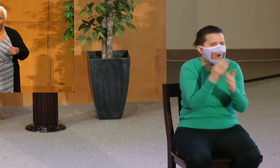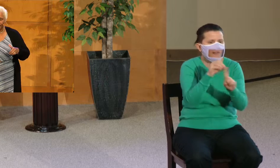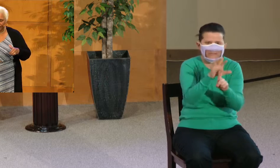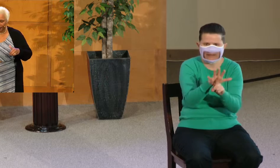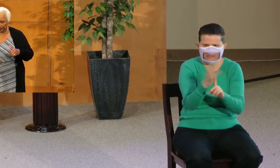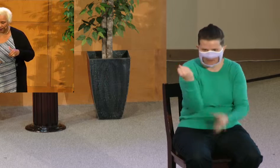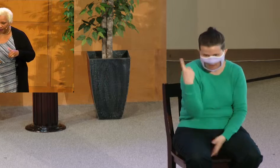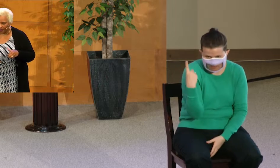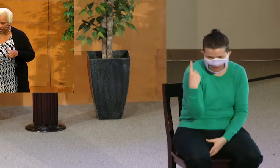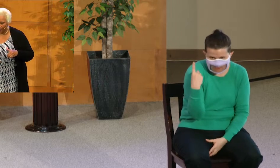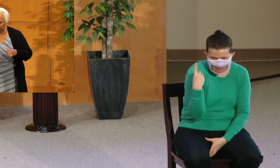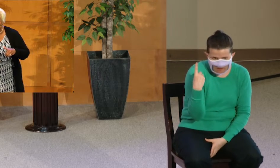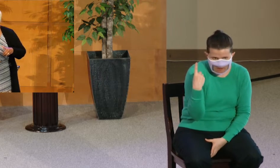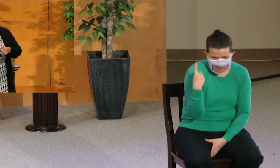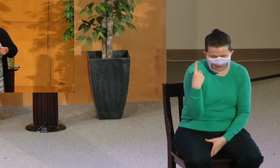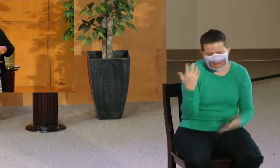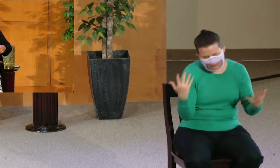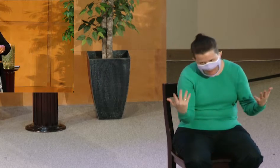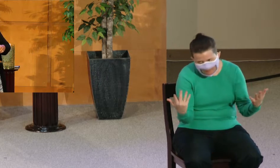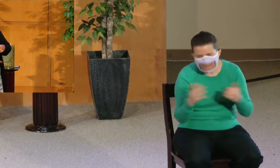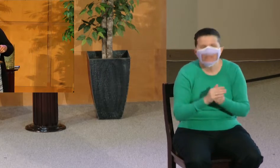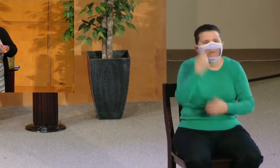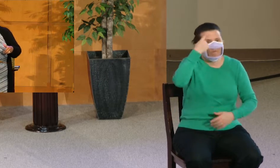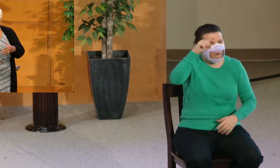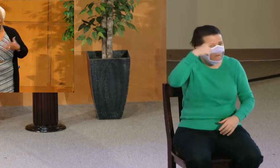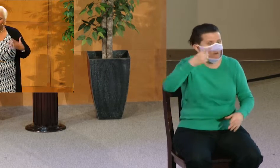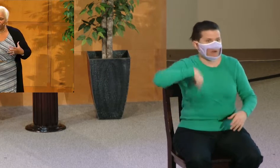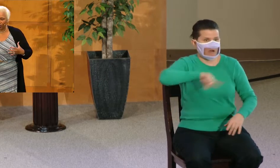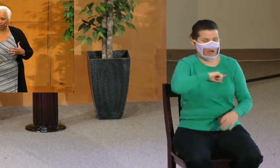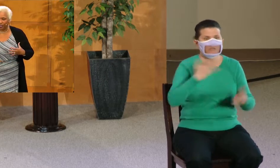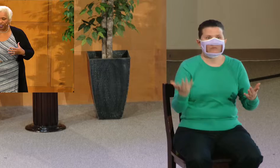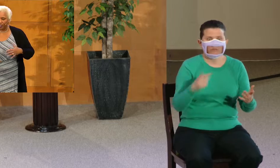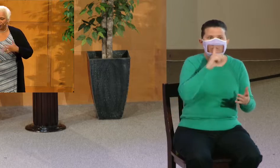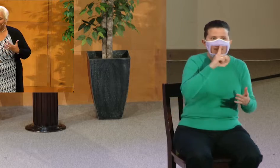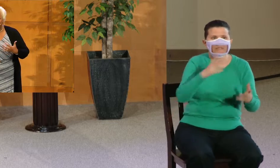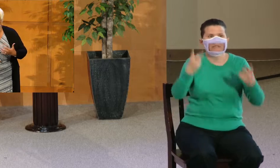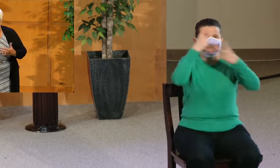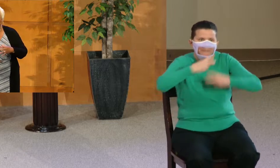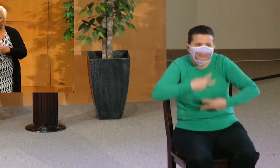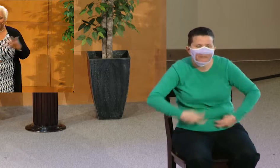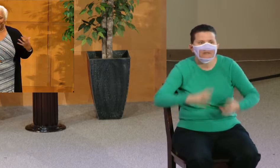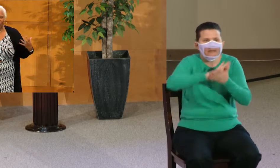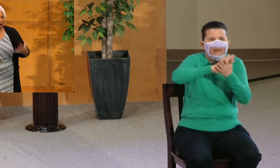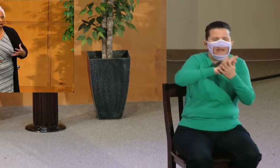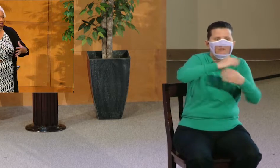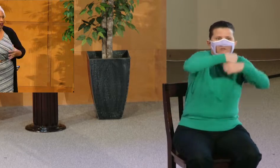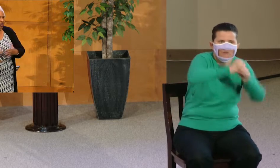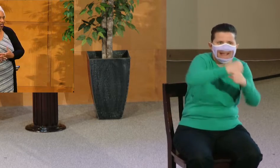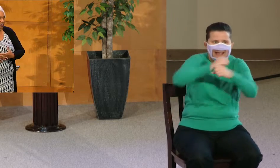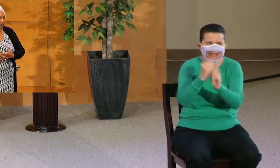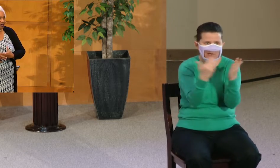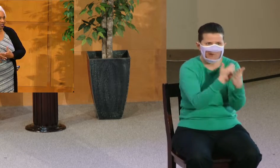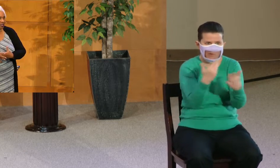it? And so for us to do this necessary work to create a new, it's going to take all